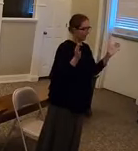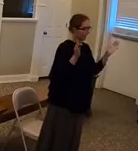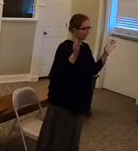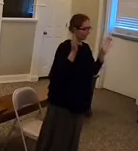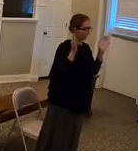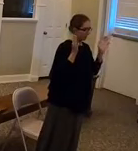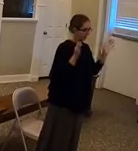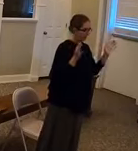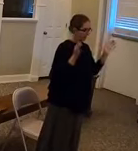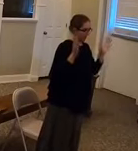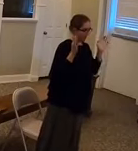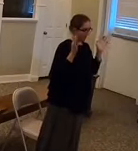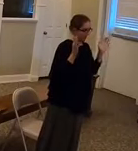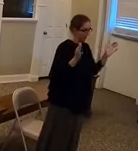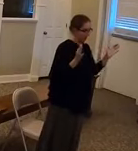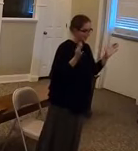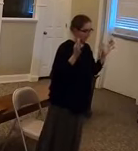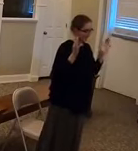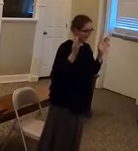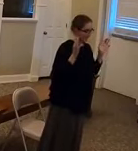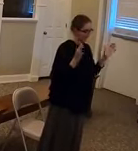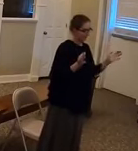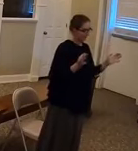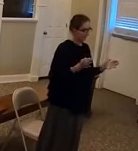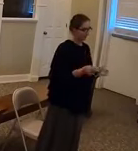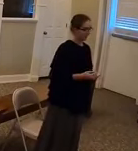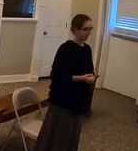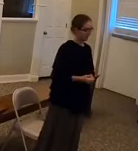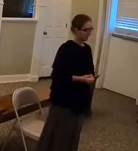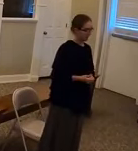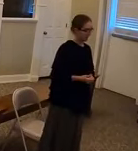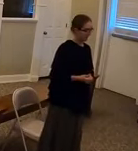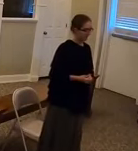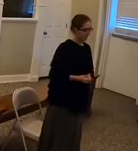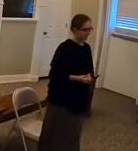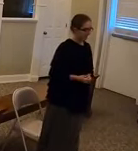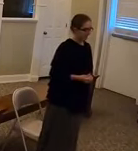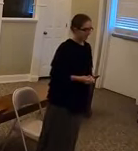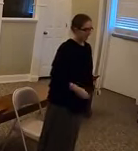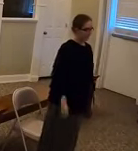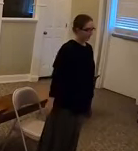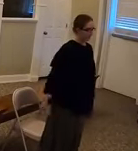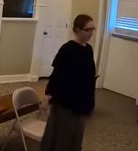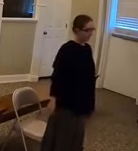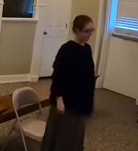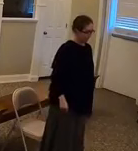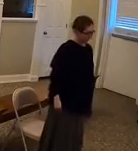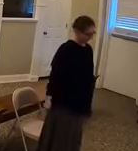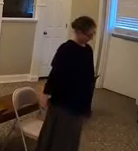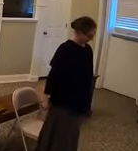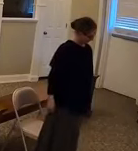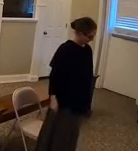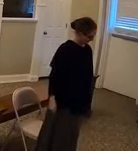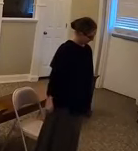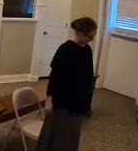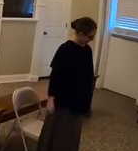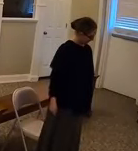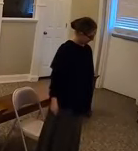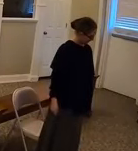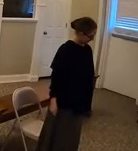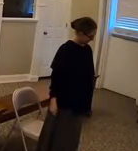Lord. We love you, Jesus. Hallelujah. Hallelujah, hallelujah, hallelujah,